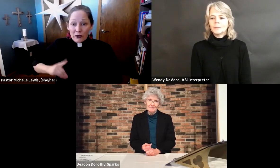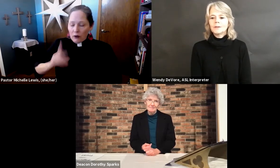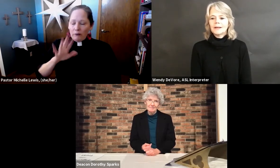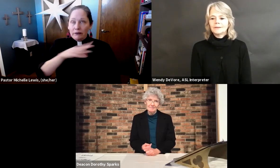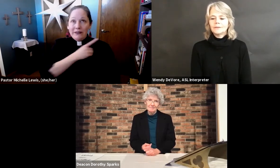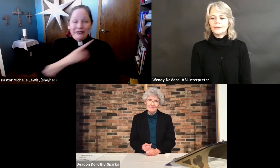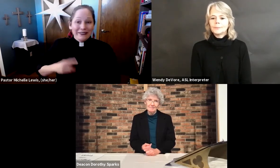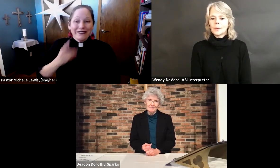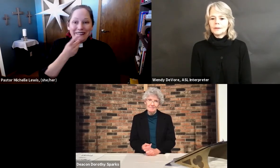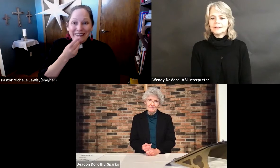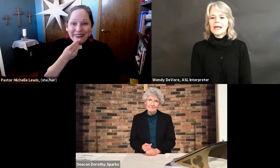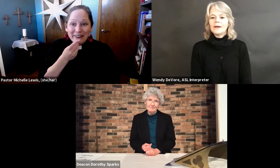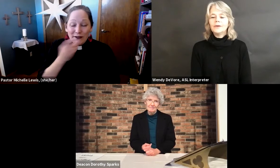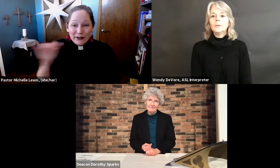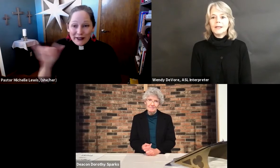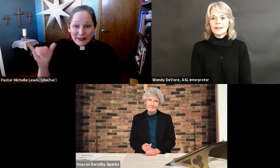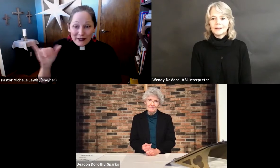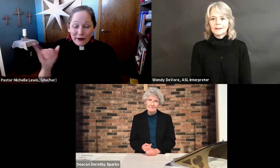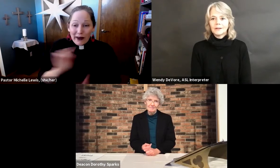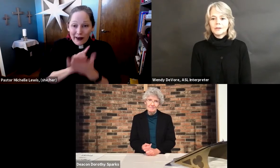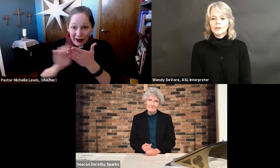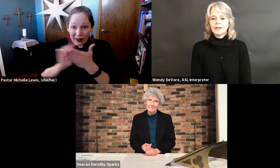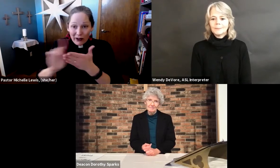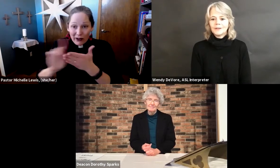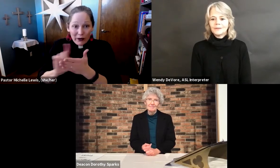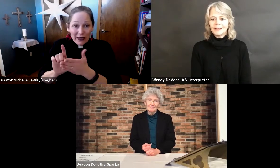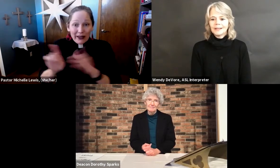gospel lesson from Bold every week during Epiphany.